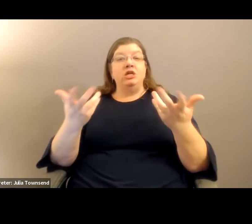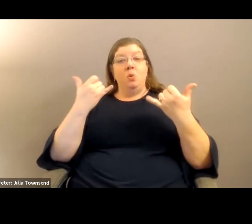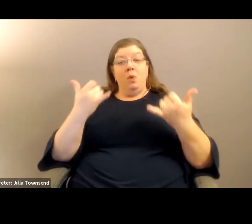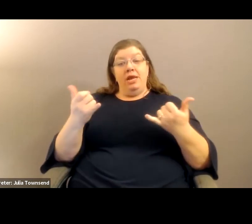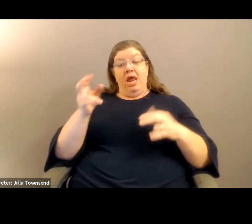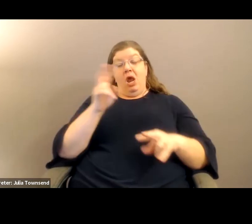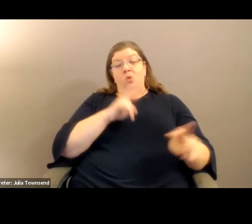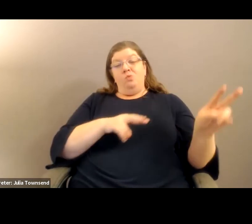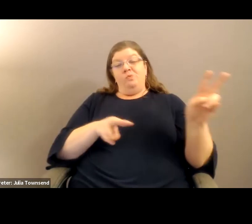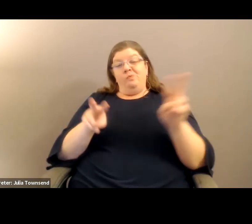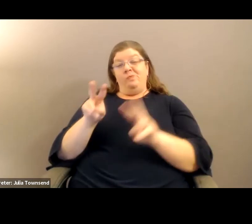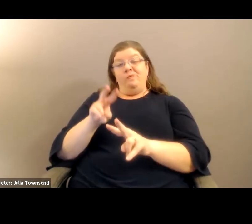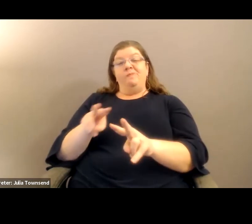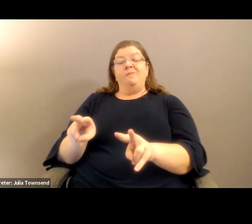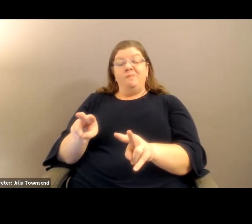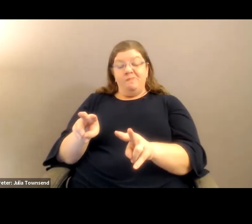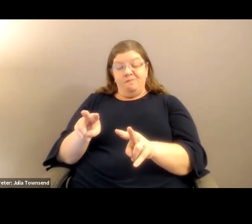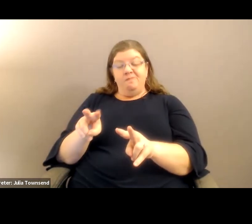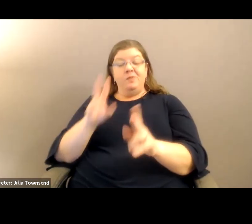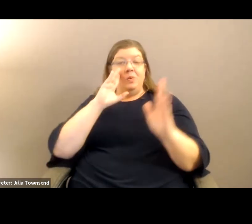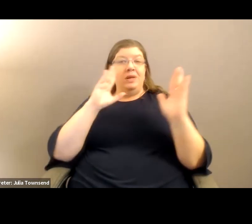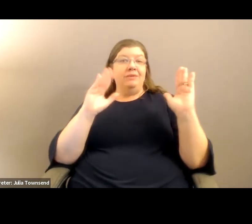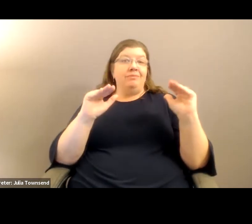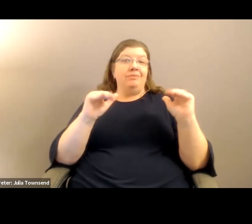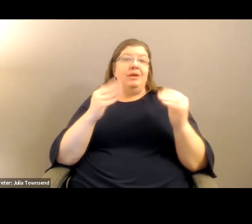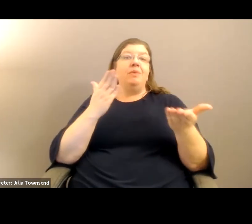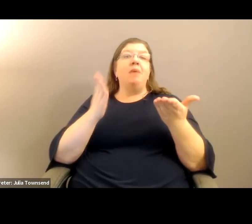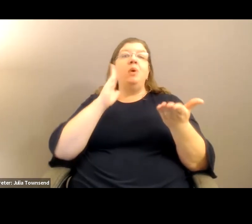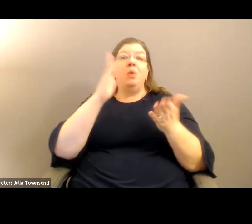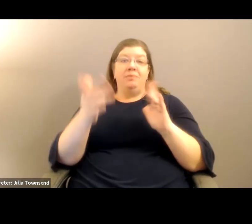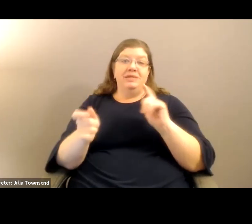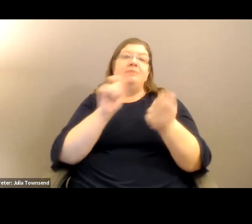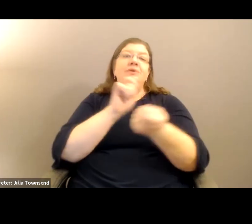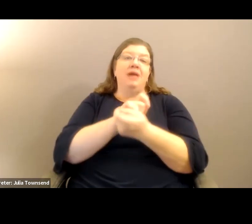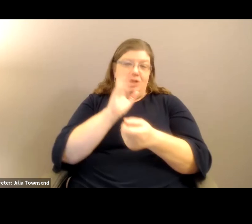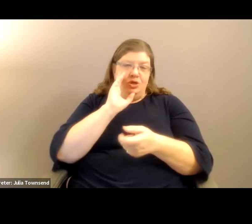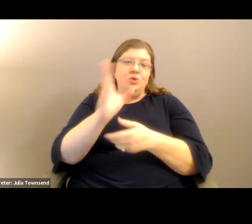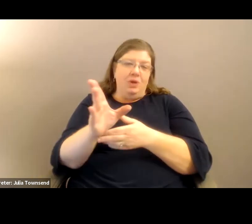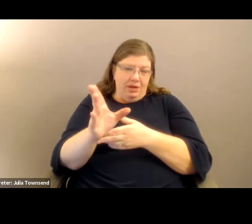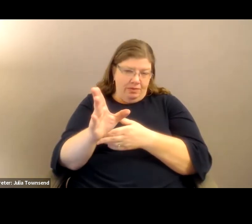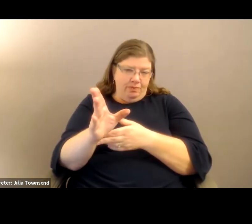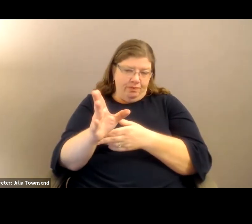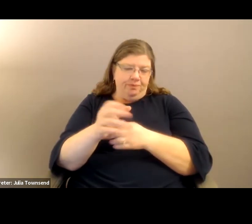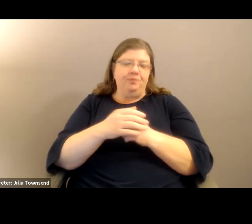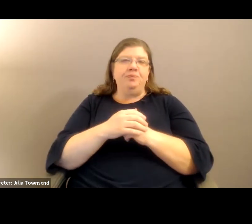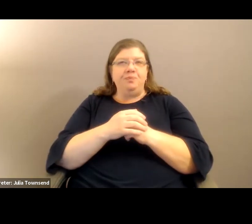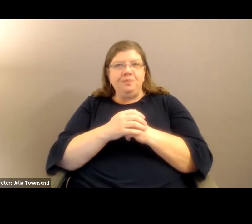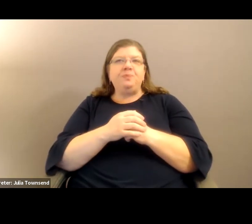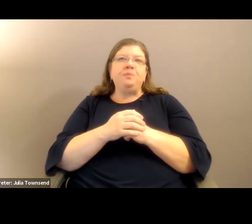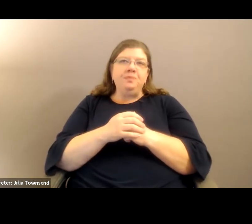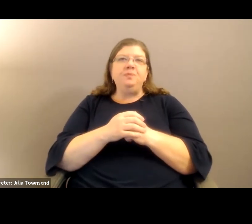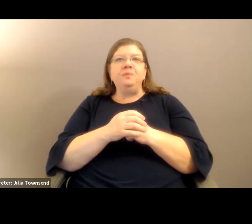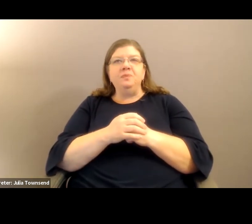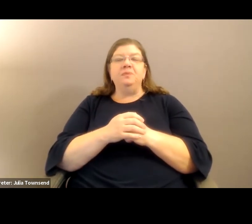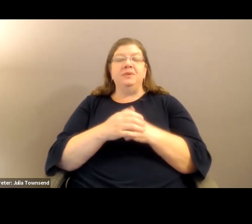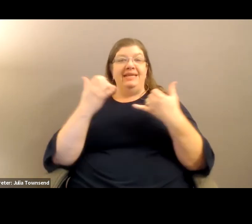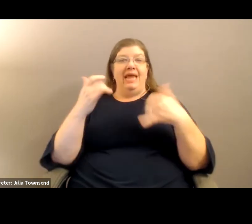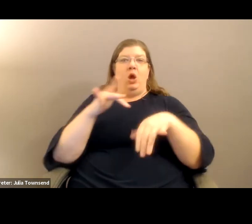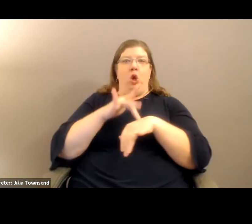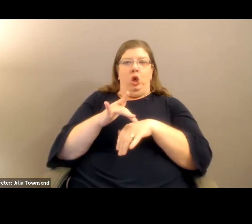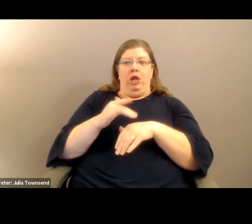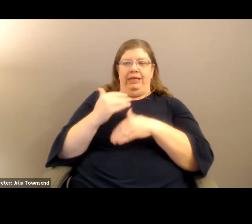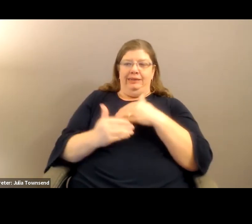now, we just kind of anticipate there are probably going to be some changes to it. So it's in the early